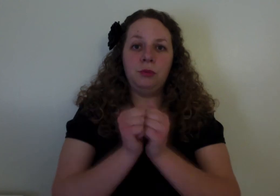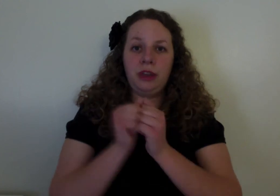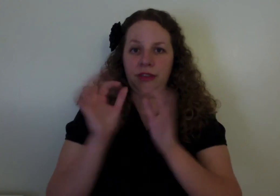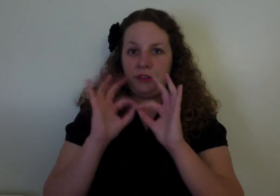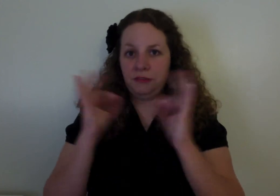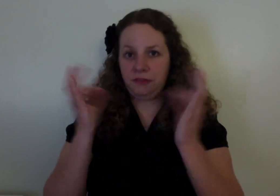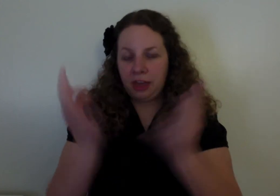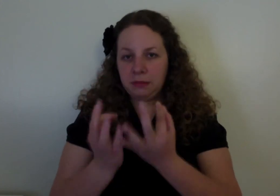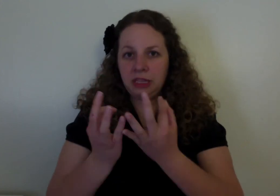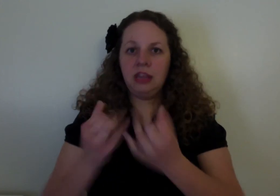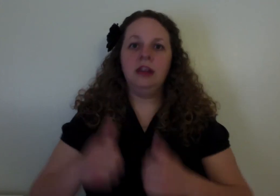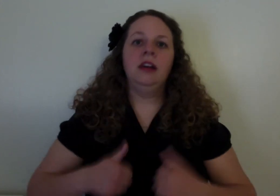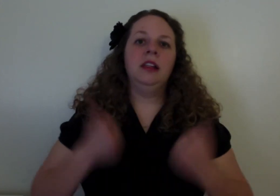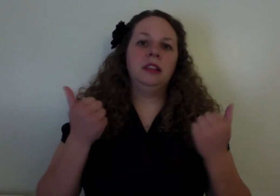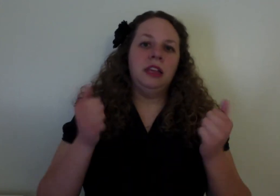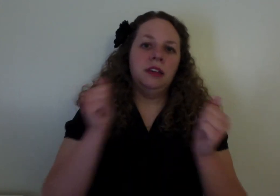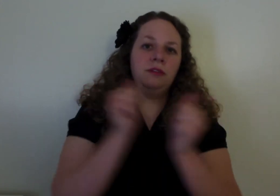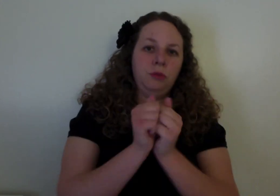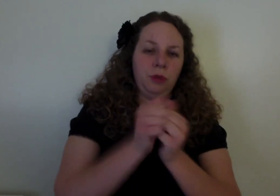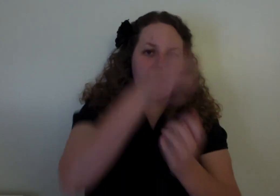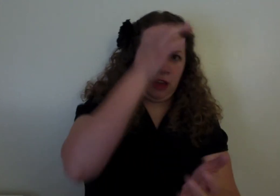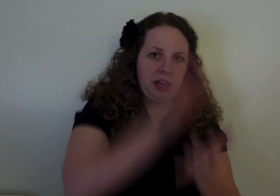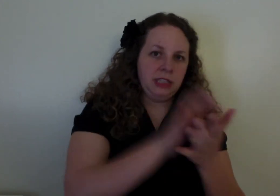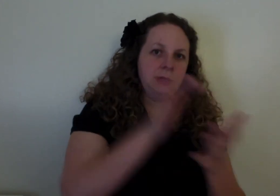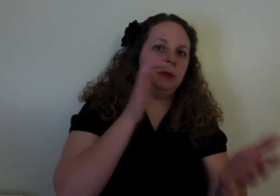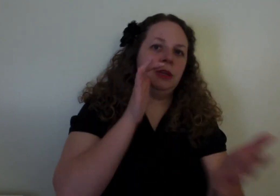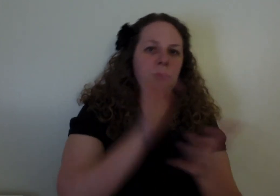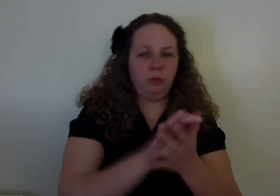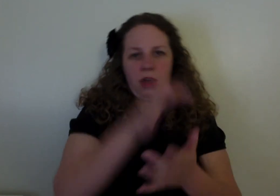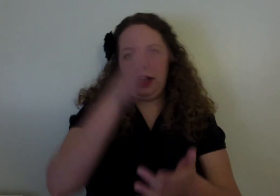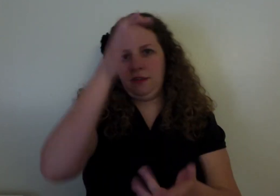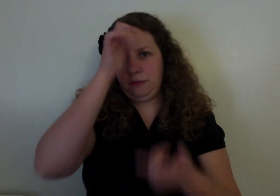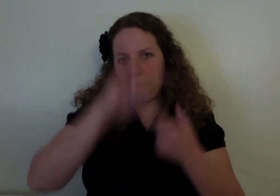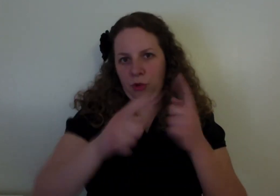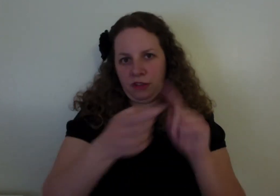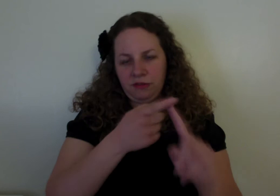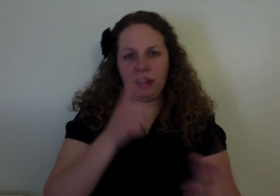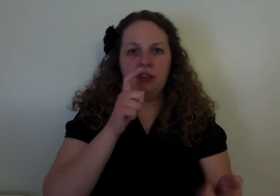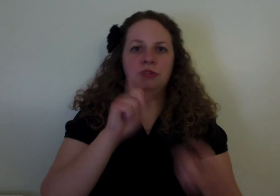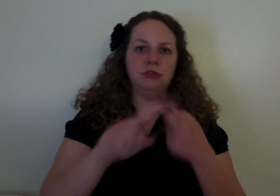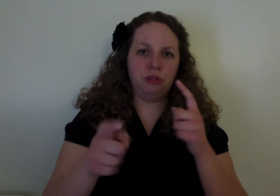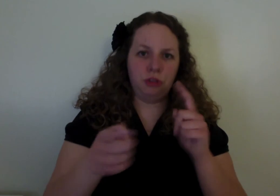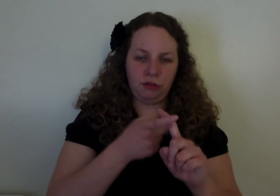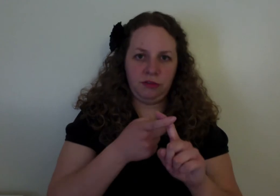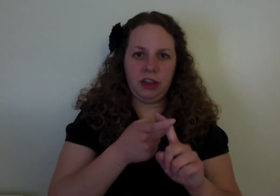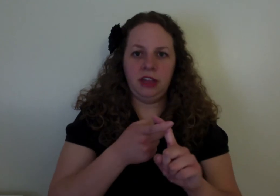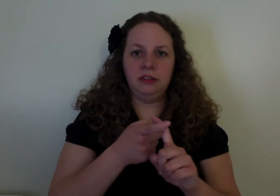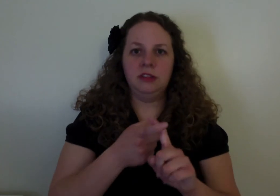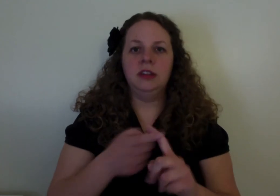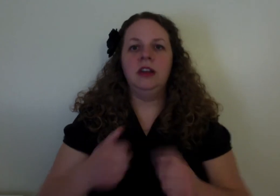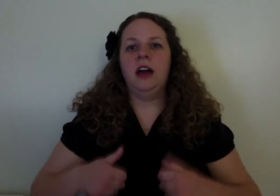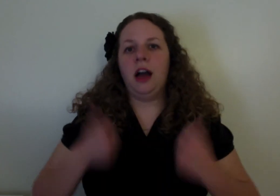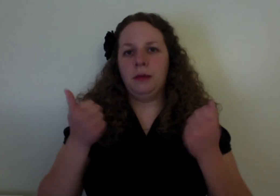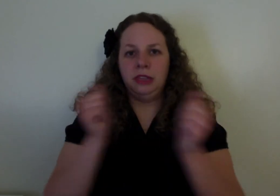with family, live with husband, wife, boyfriend, girlfriend, live